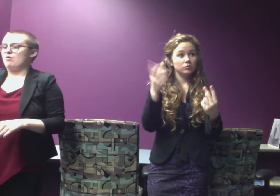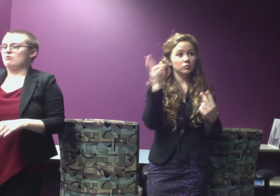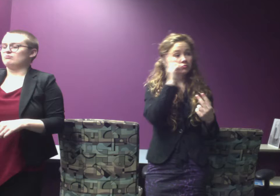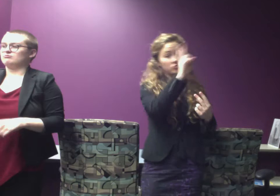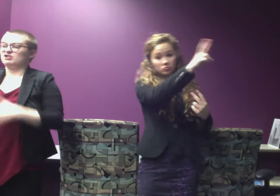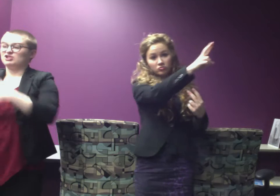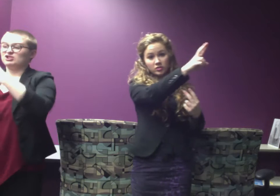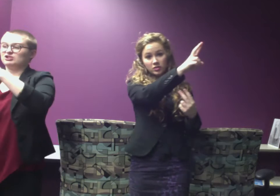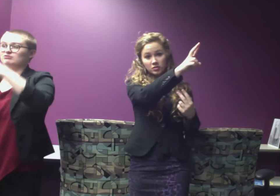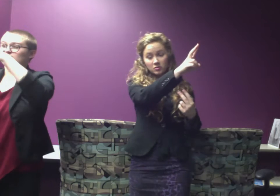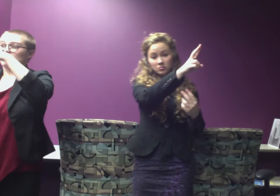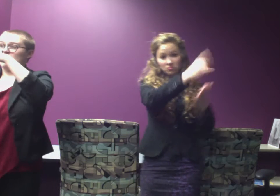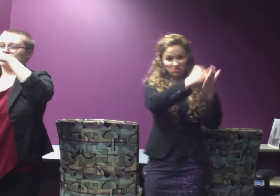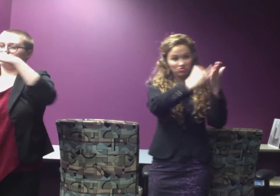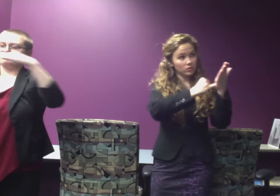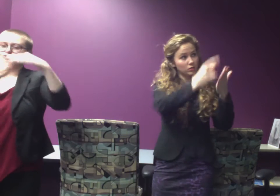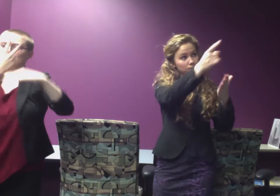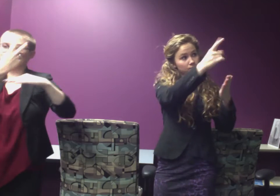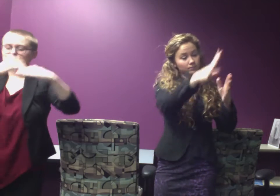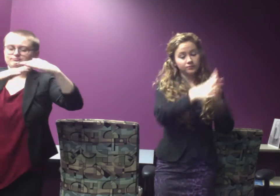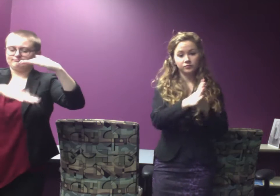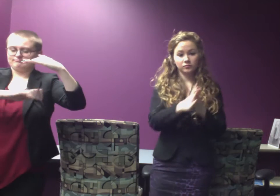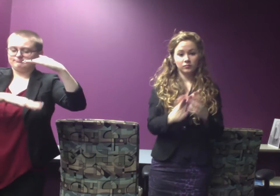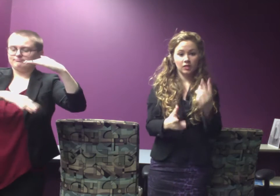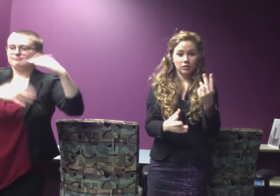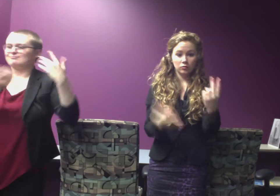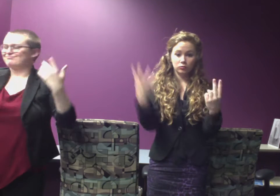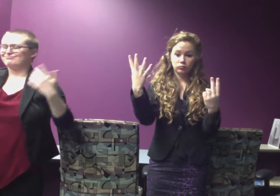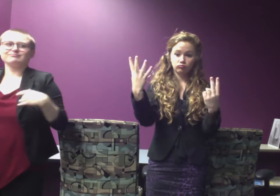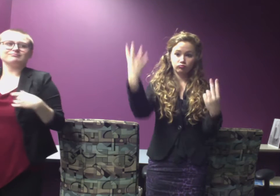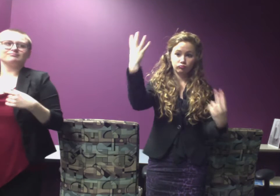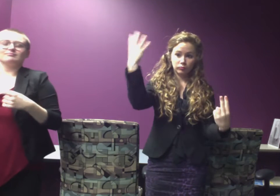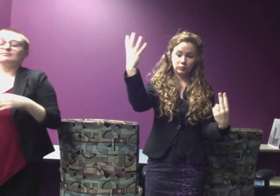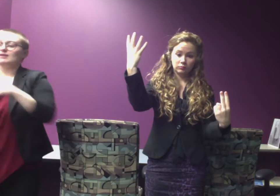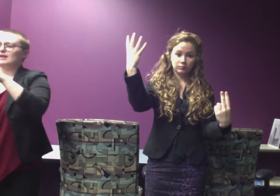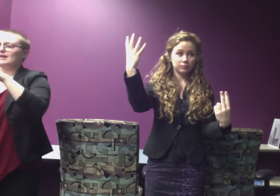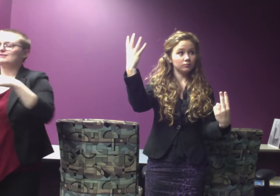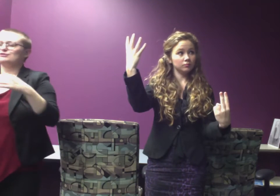it the other way, the way we normally would read in English, 2 is less than 4.